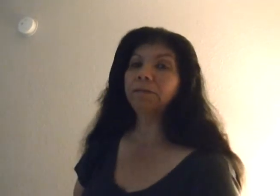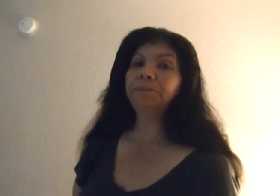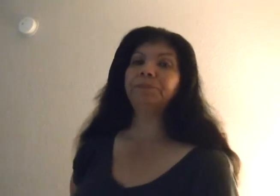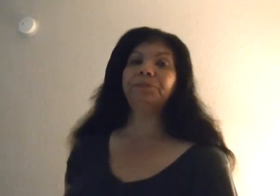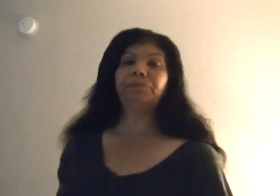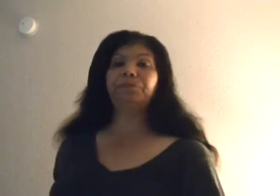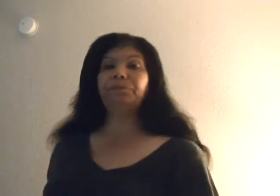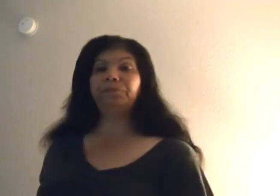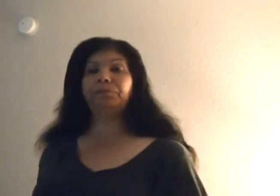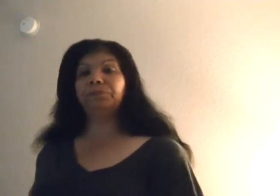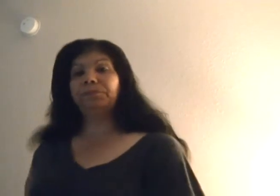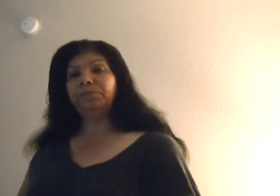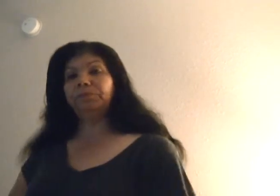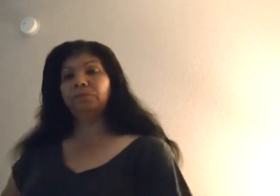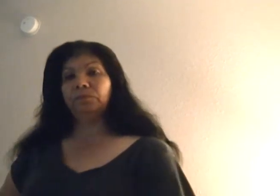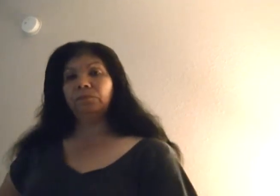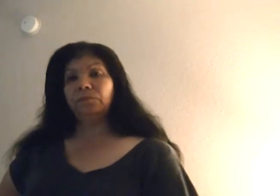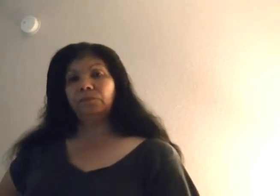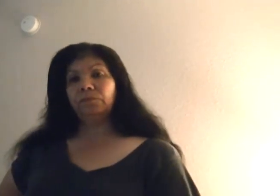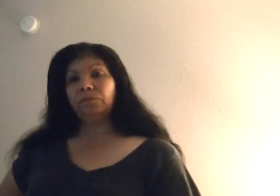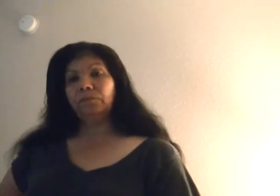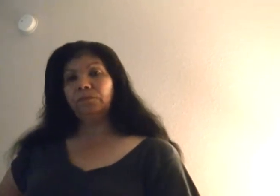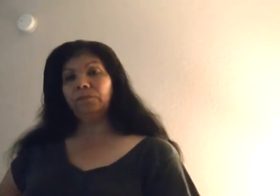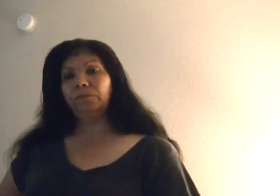man who told him everything that knew about her.